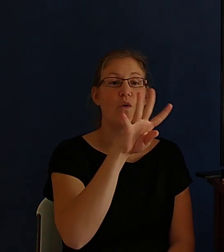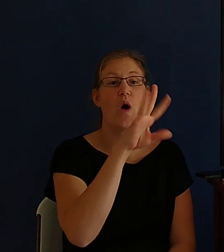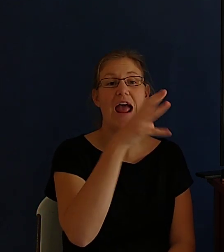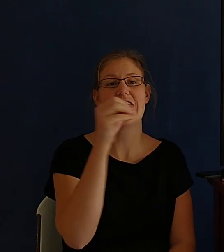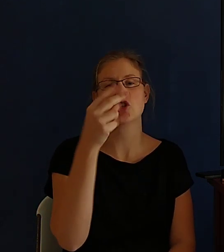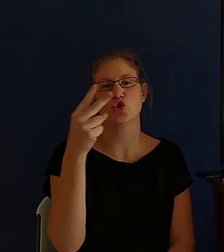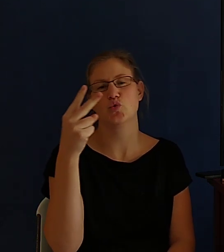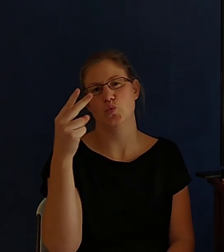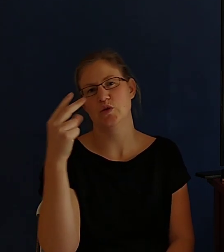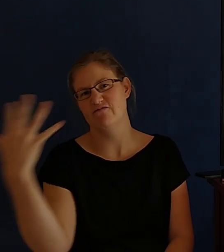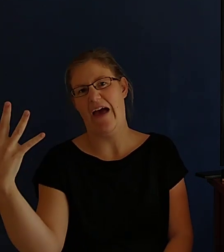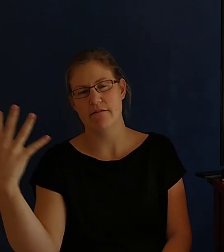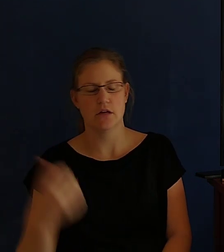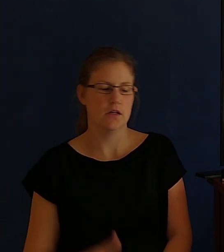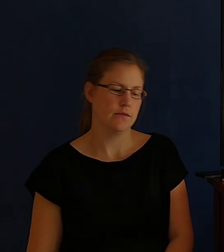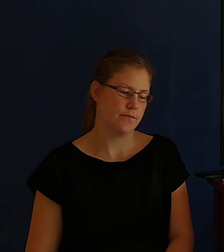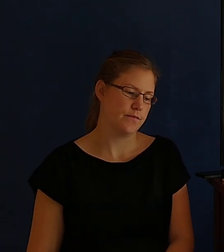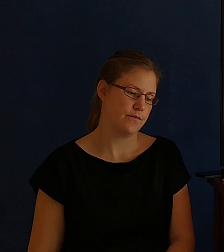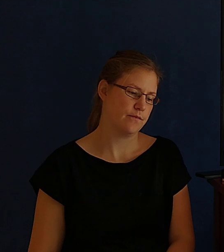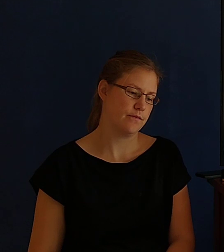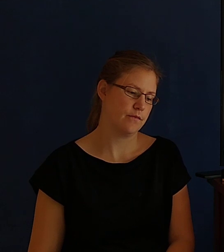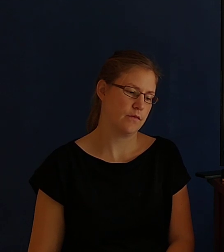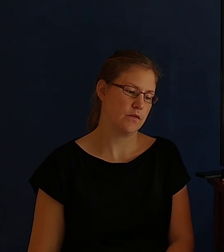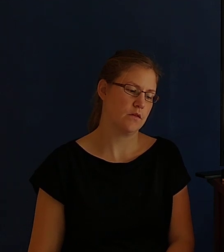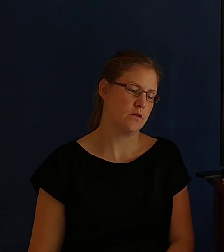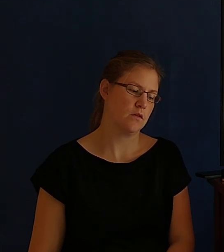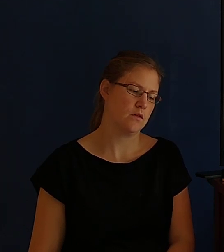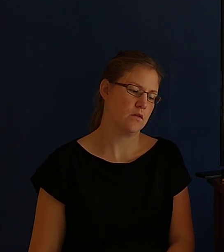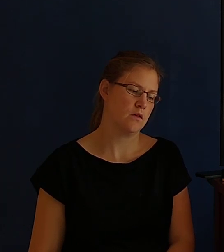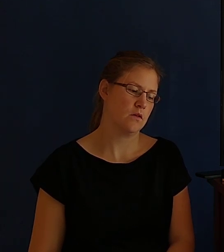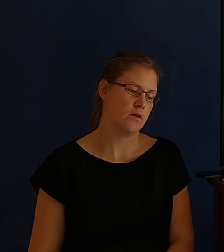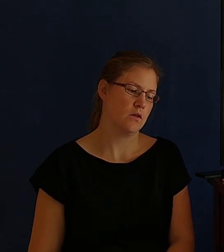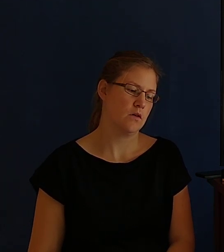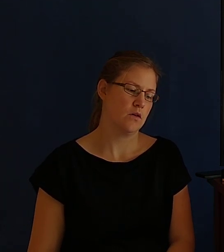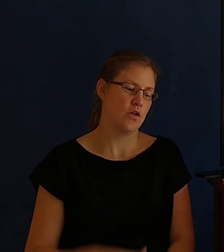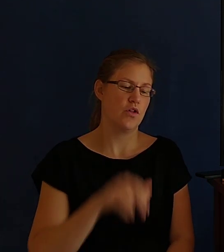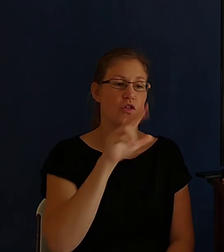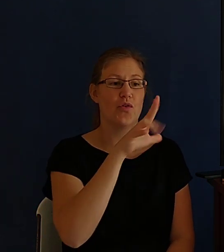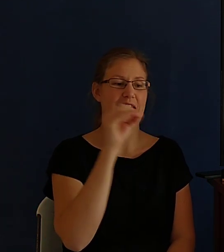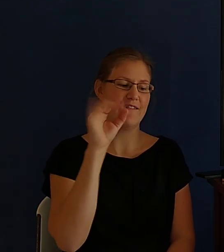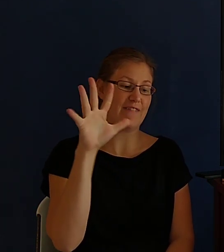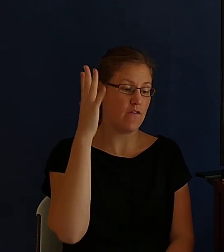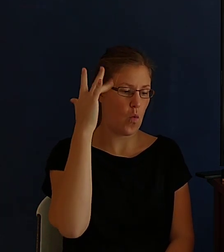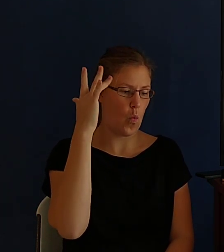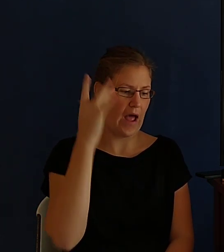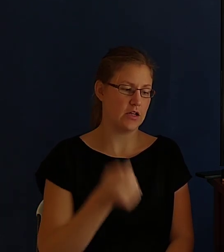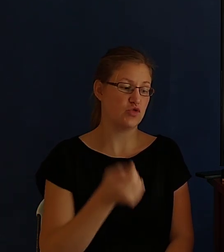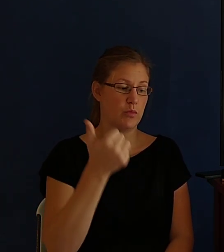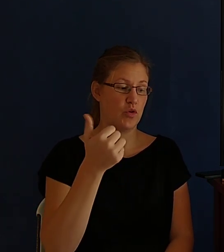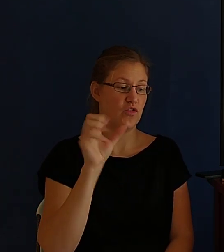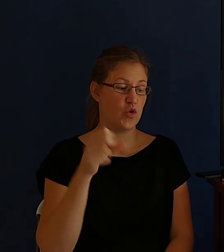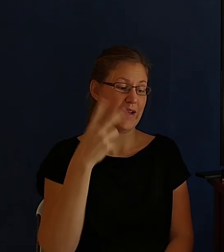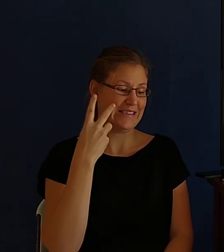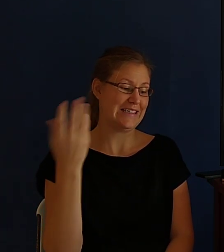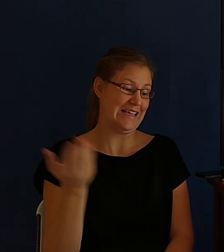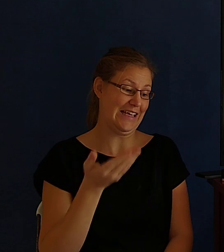so 1 and 2, we have 3 and 5. Why it's removed? You can see here,